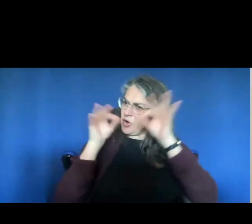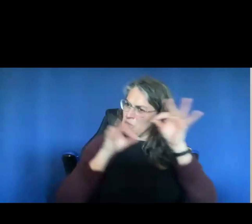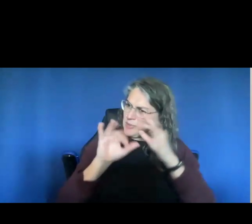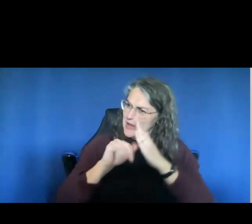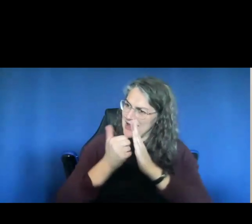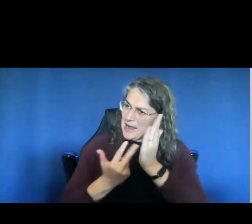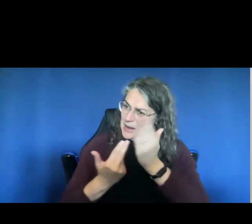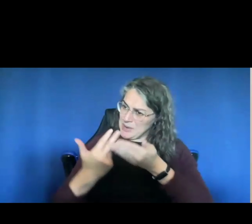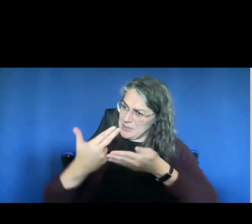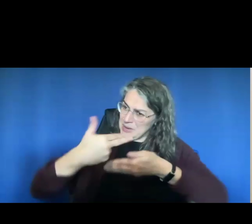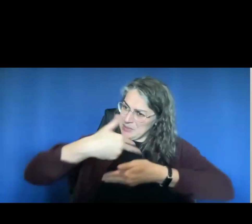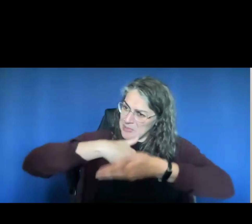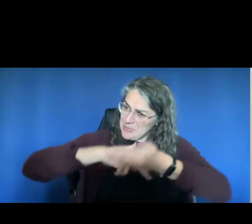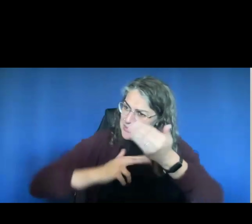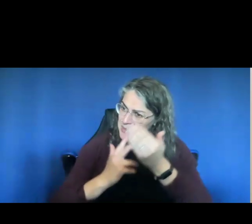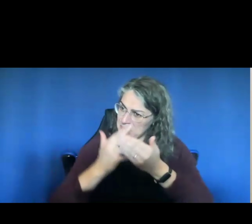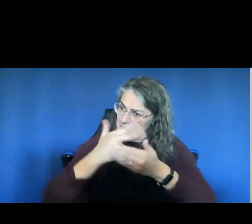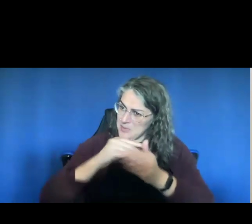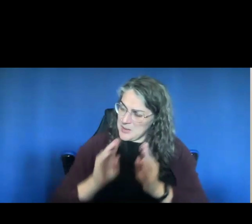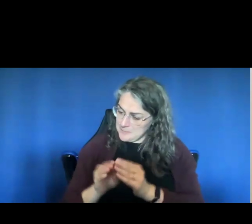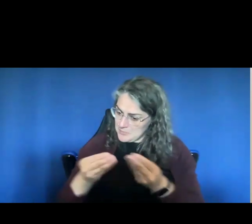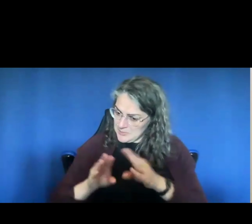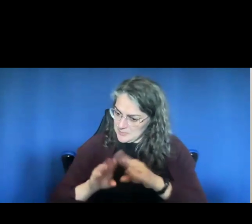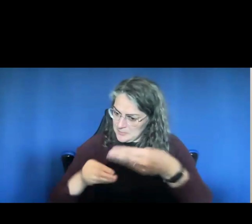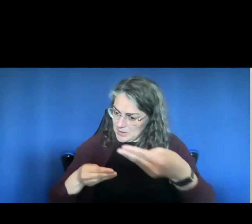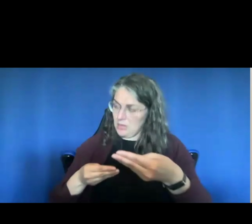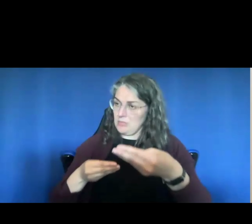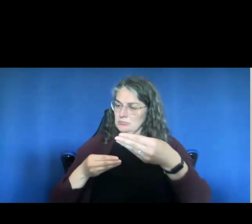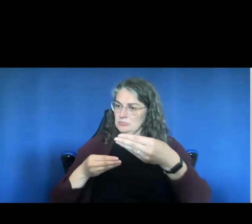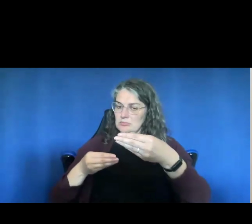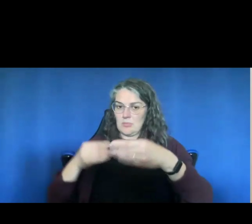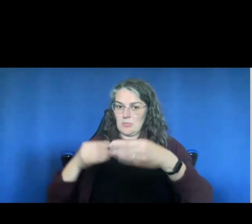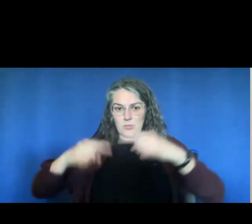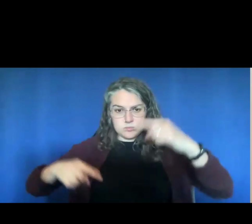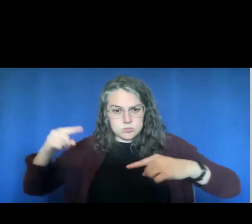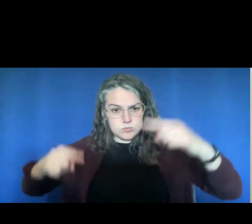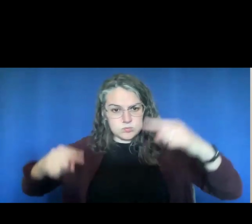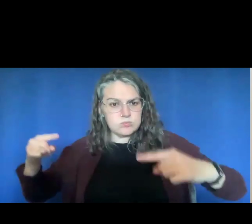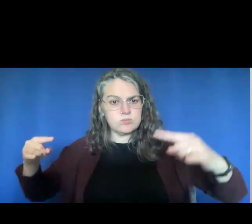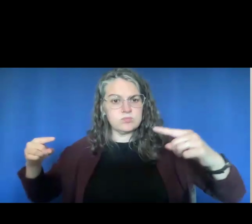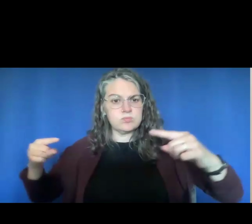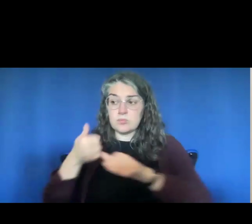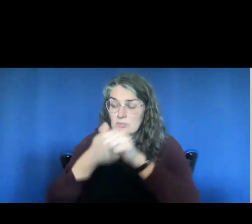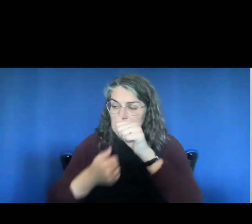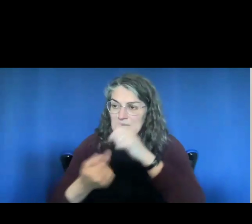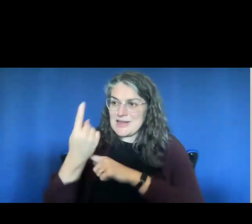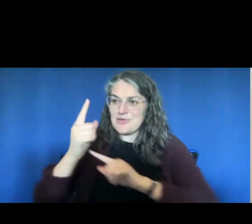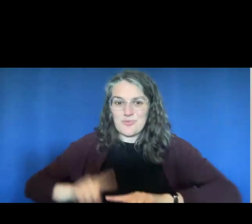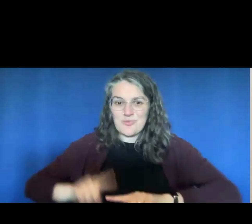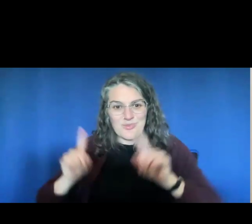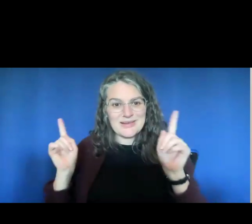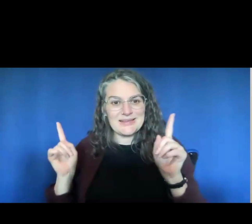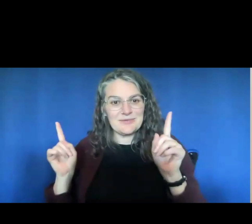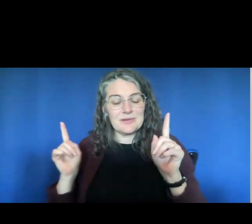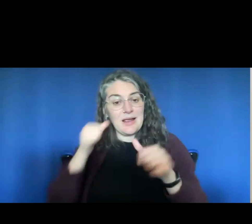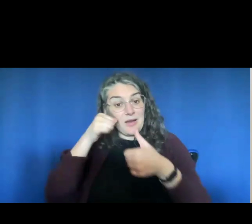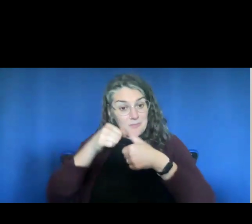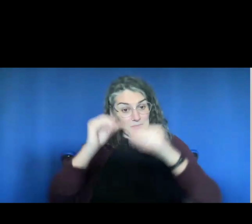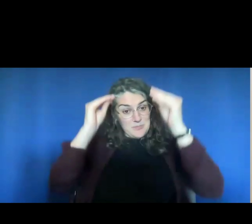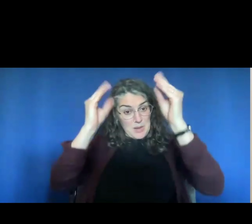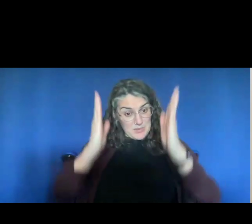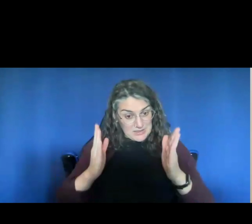but produced such different results. Each snowflake is unique, I recall my teacher